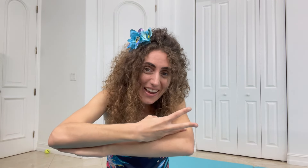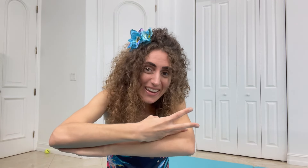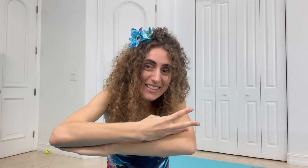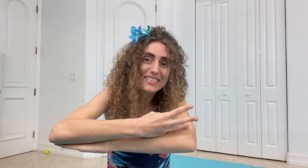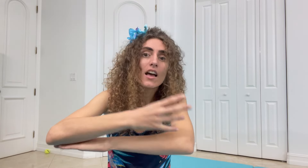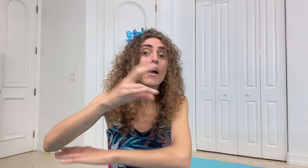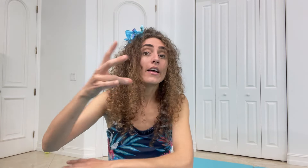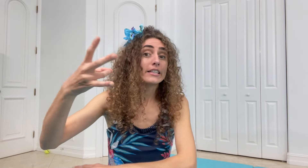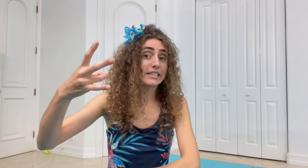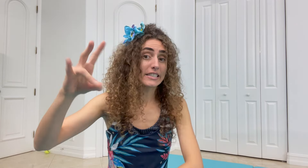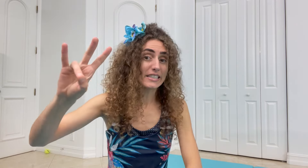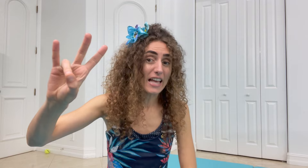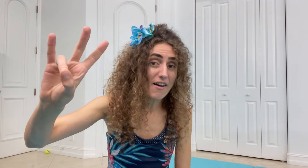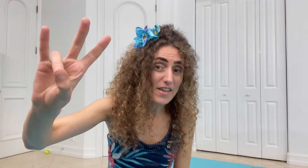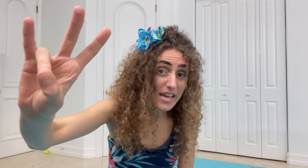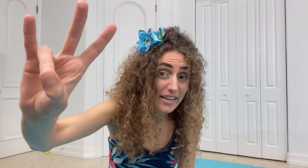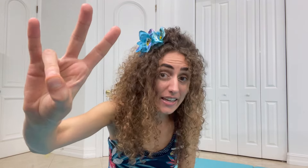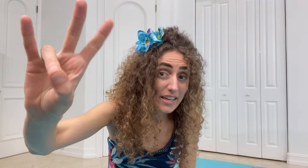days. Seven